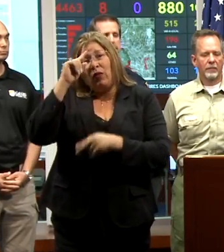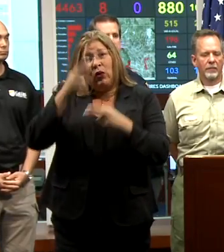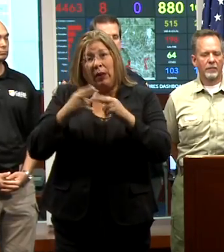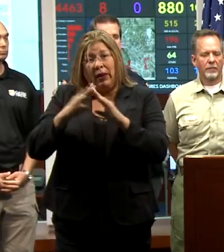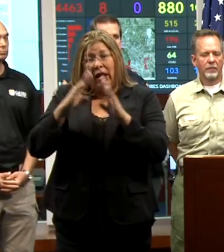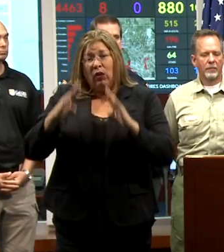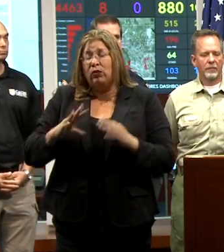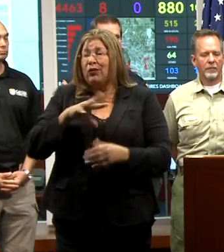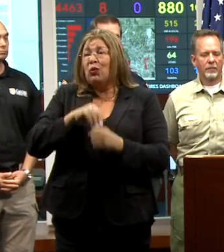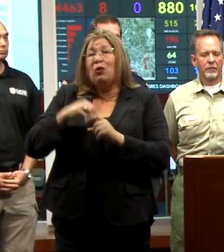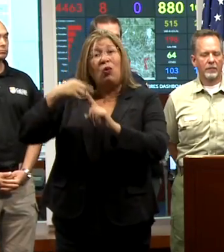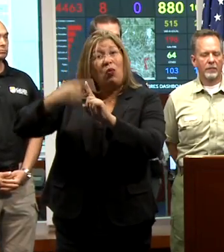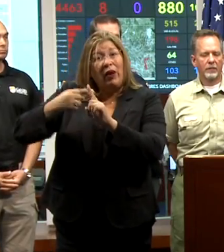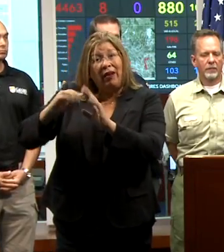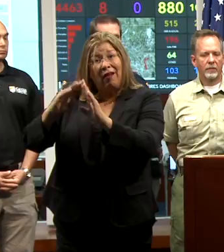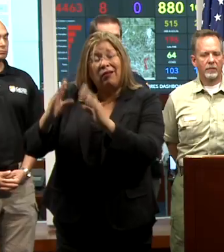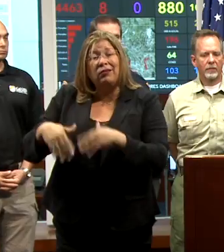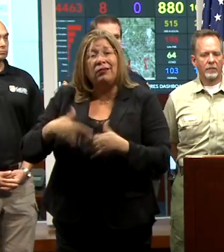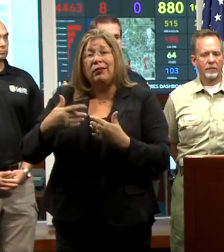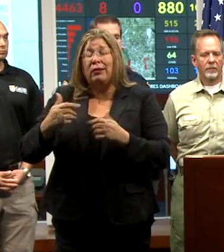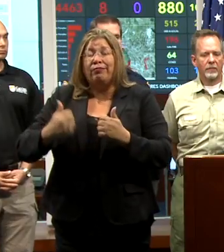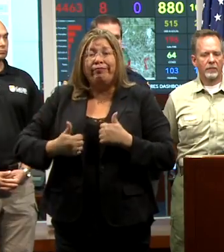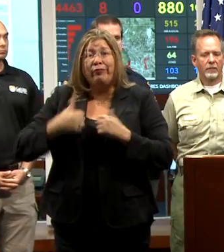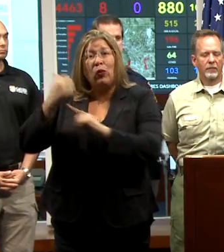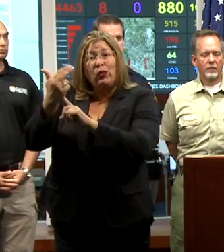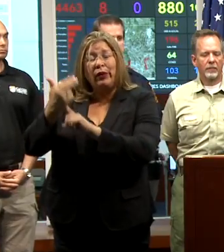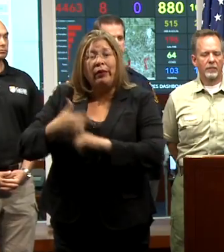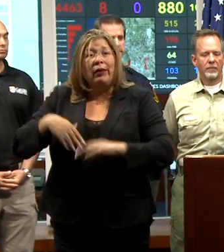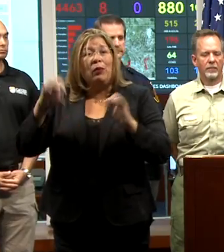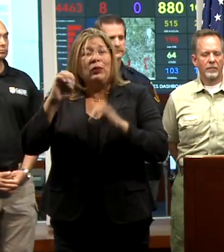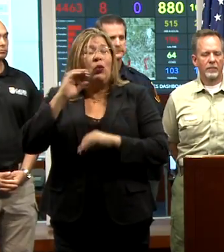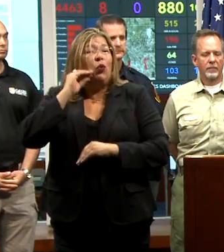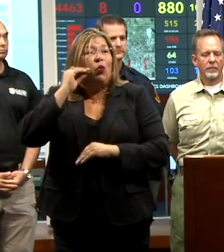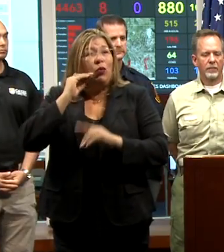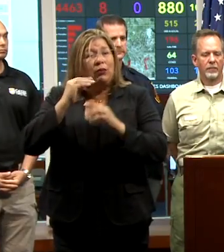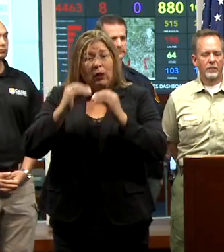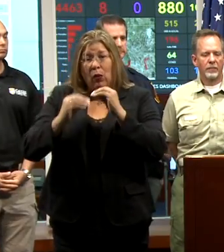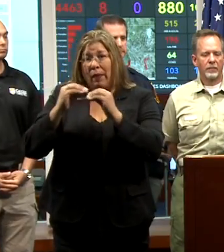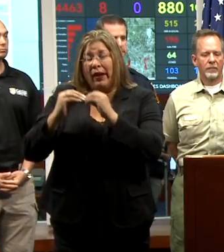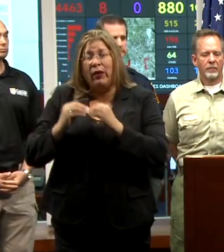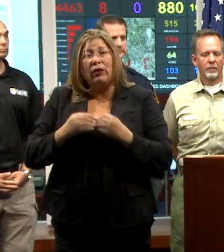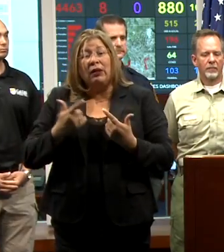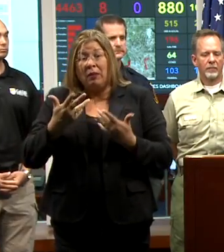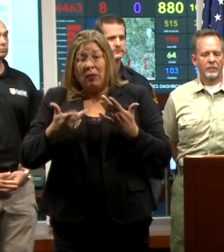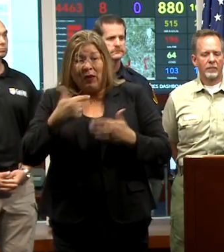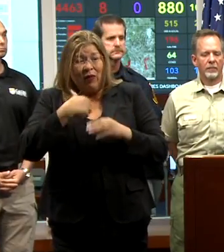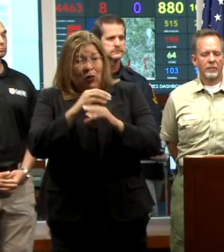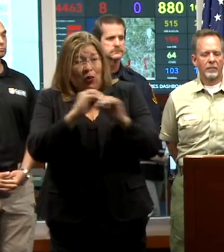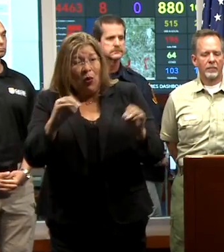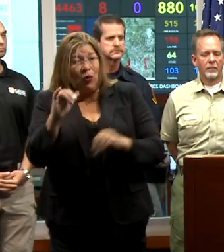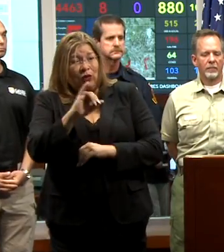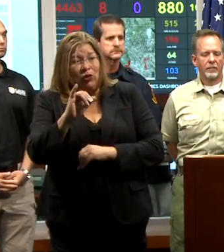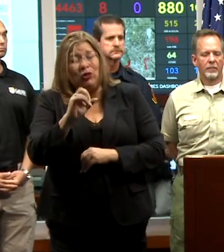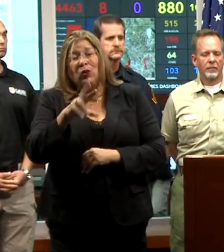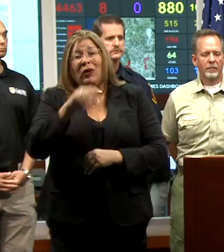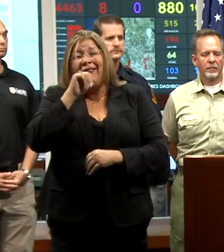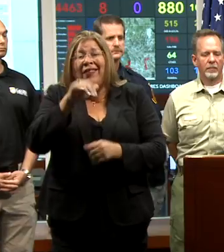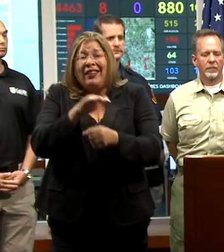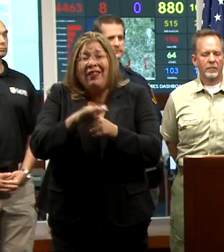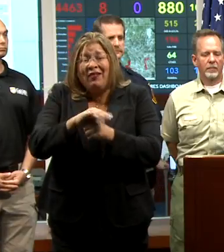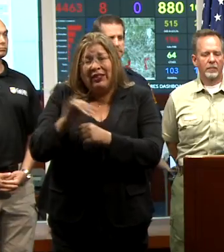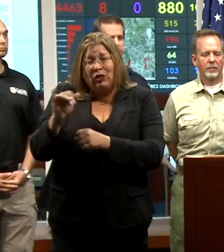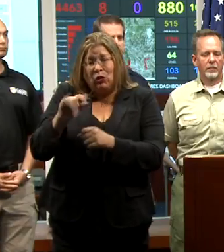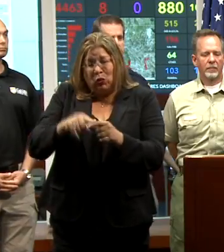include rental and lodging expenses, emergency home repairs, uninsured and underinsured personal